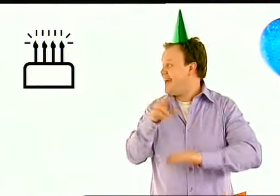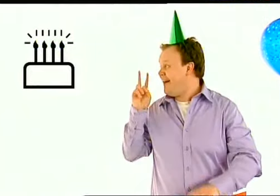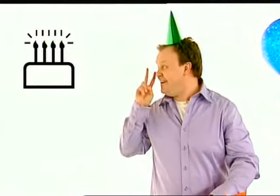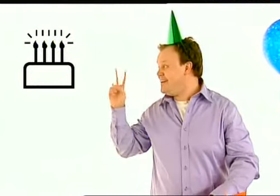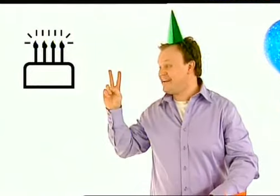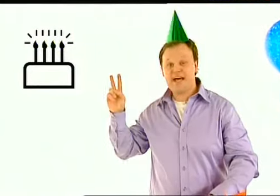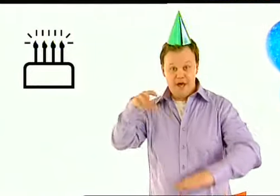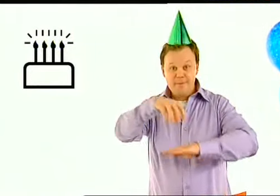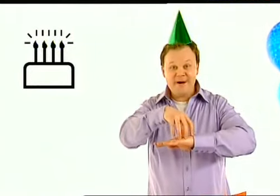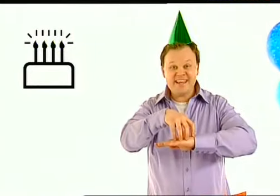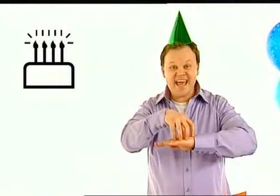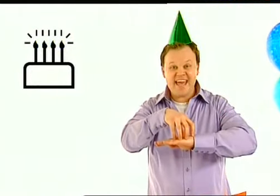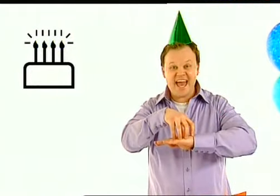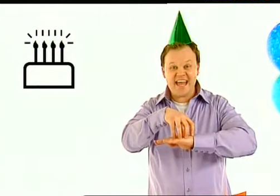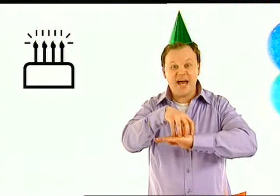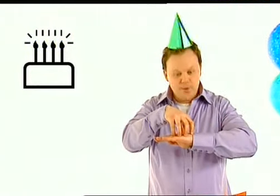Oh, look. Birthday cake.